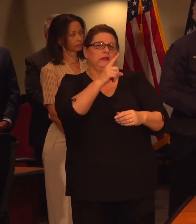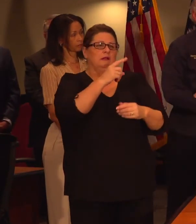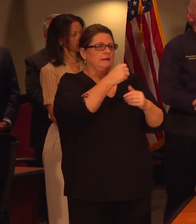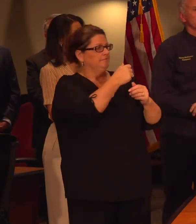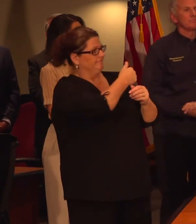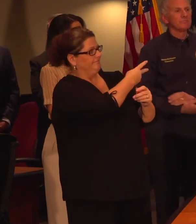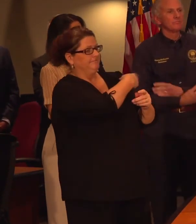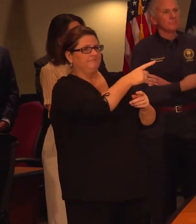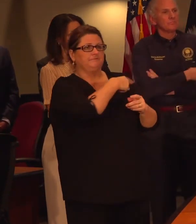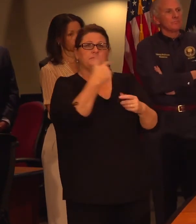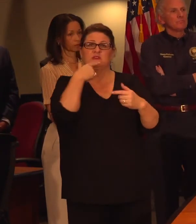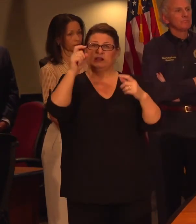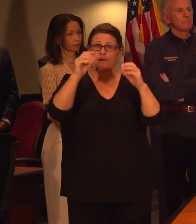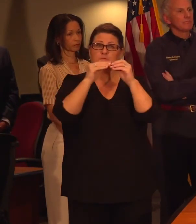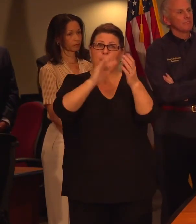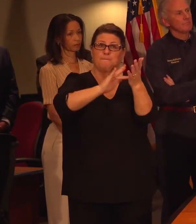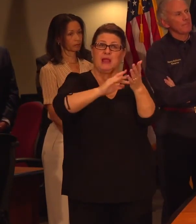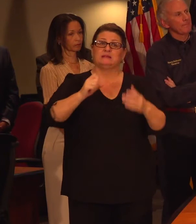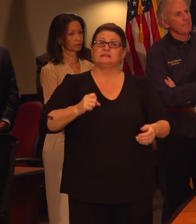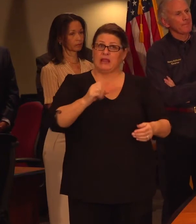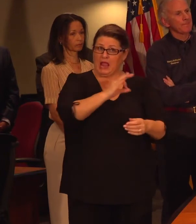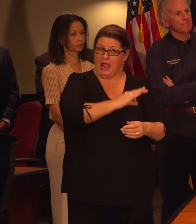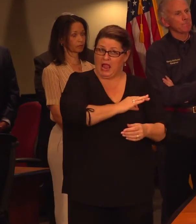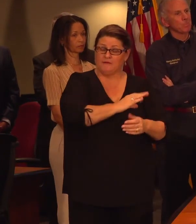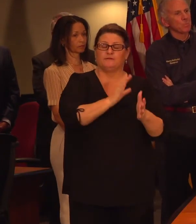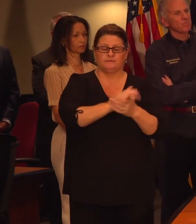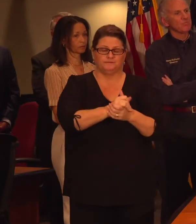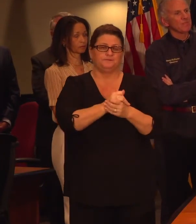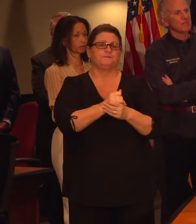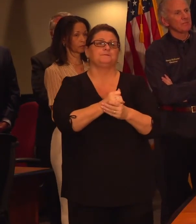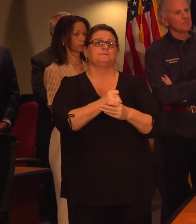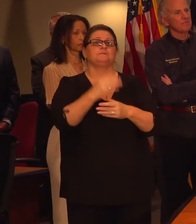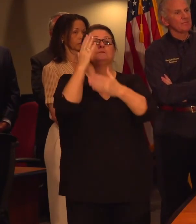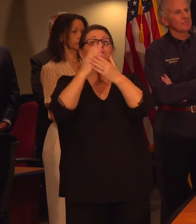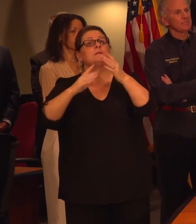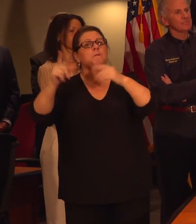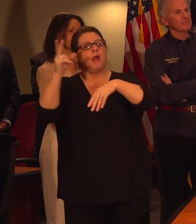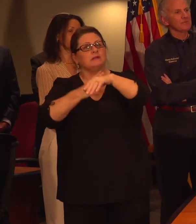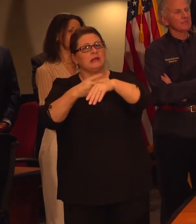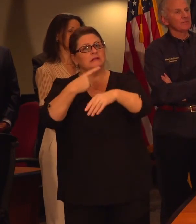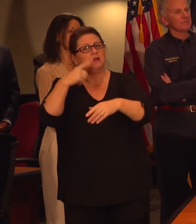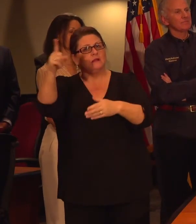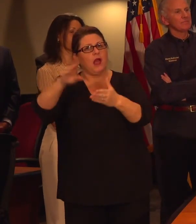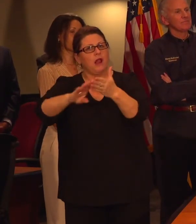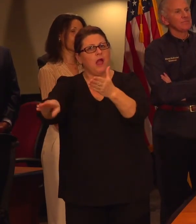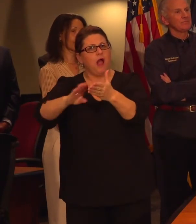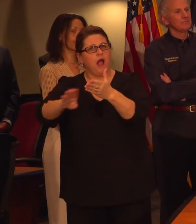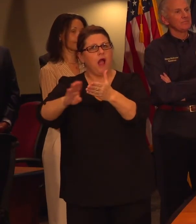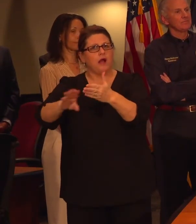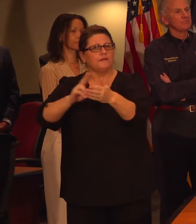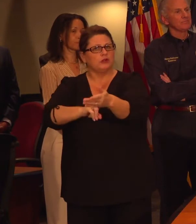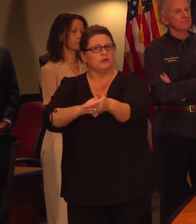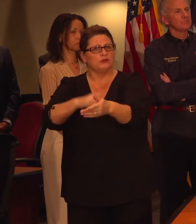talking about needing a lot more medical staff, and we're gearing up, and yet we're being told that hospitals are laying nurses and other people off. So